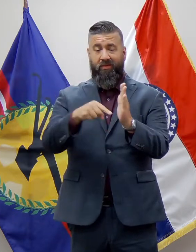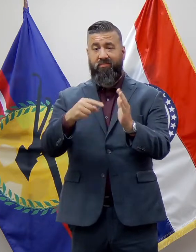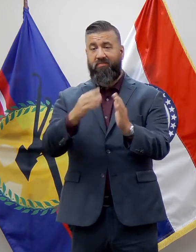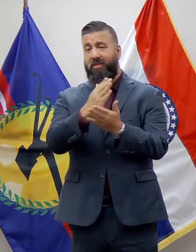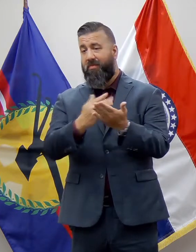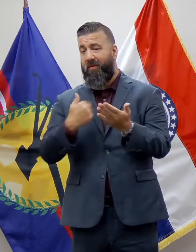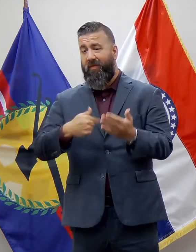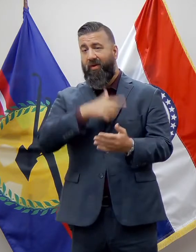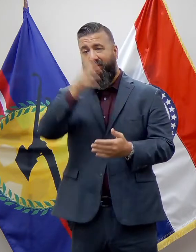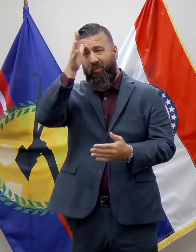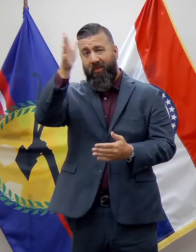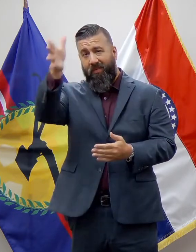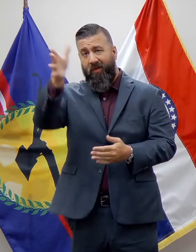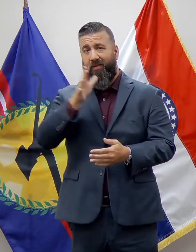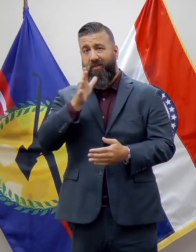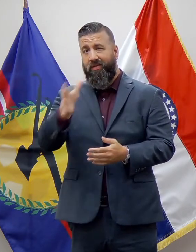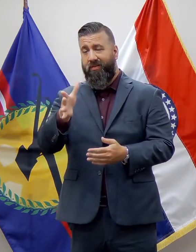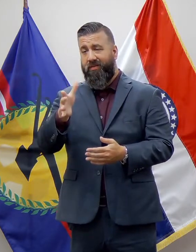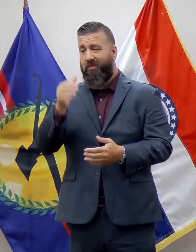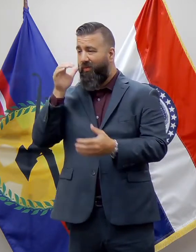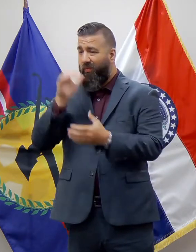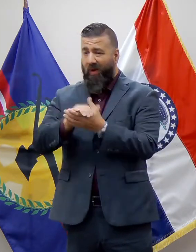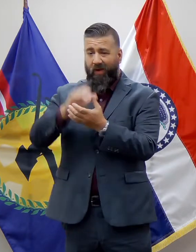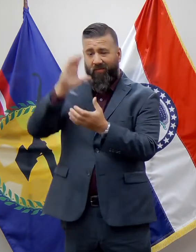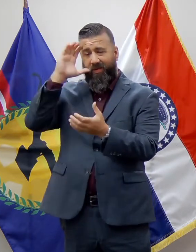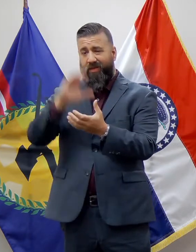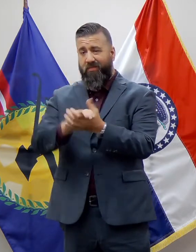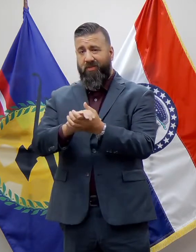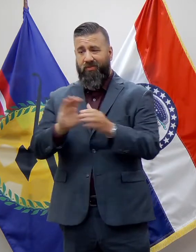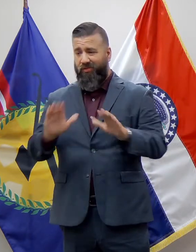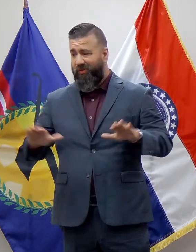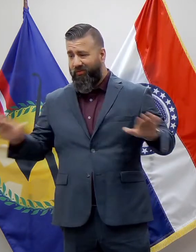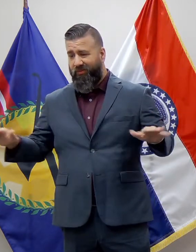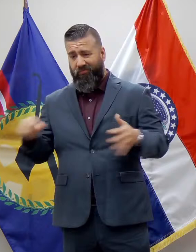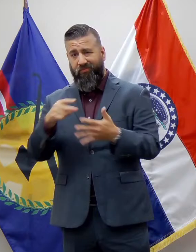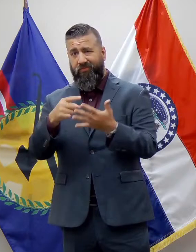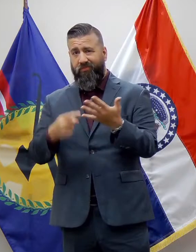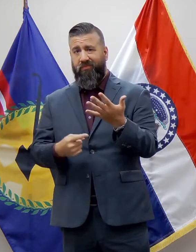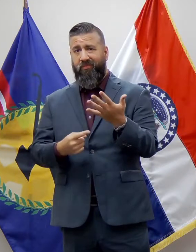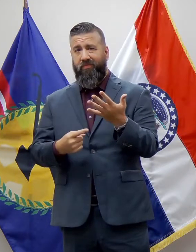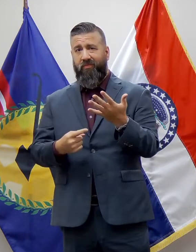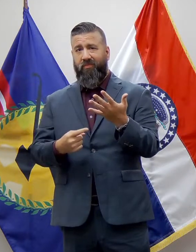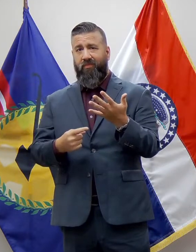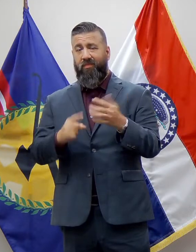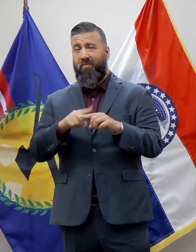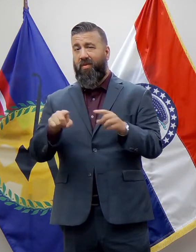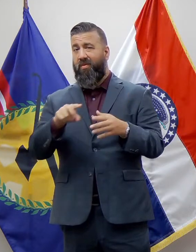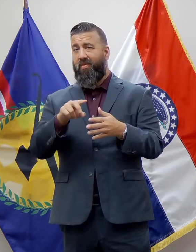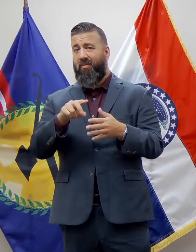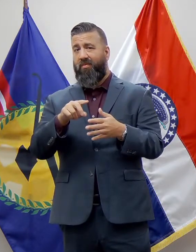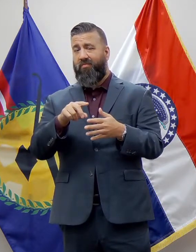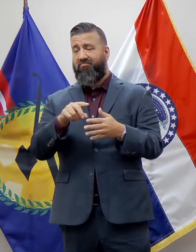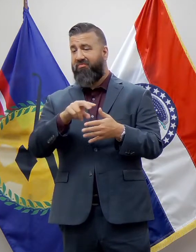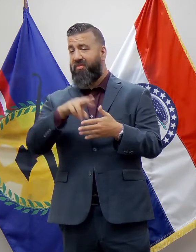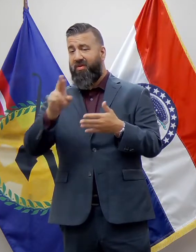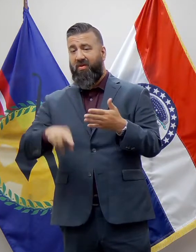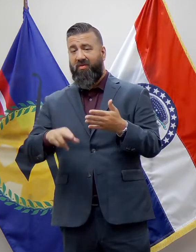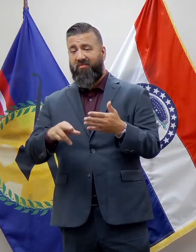our parents, some of our siblings and spouses and children. But the outcomes are not limited to quick recovery or